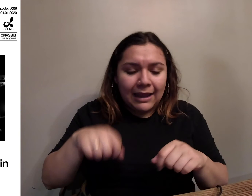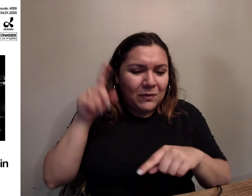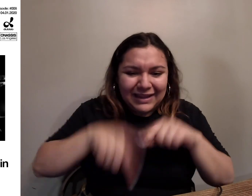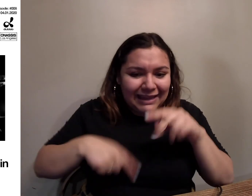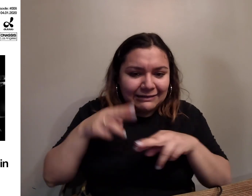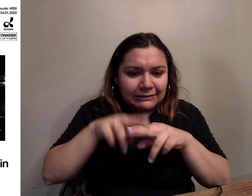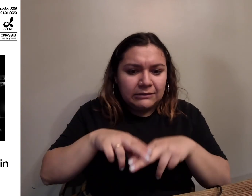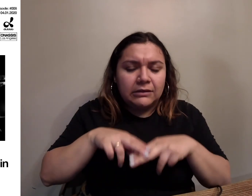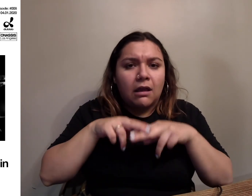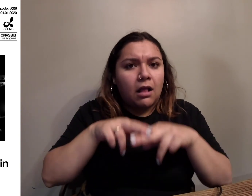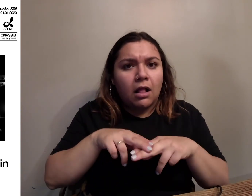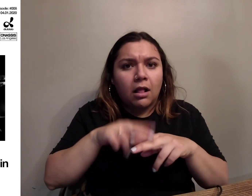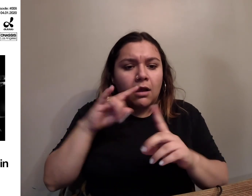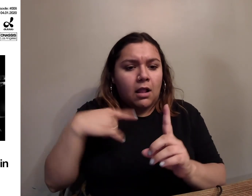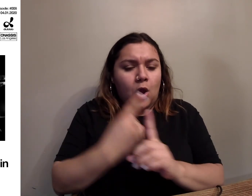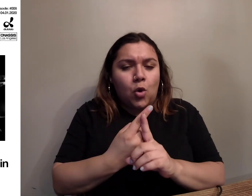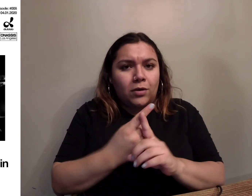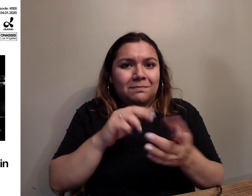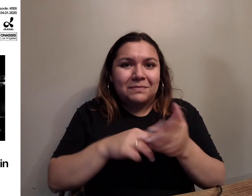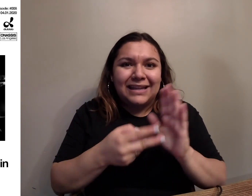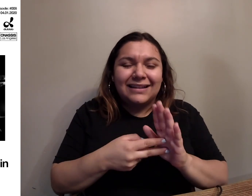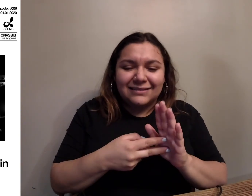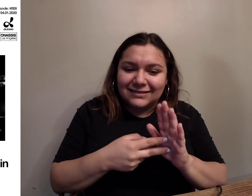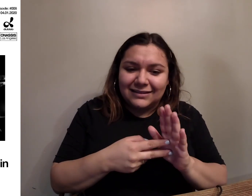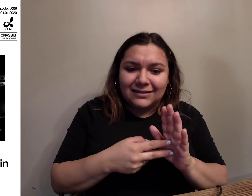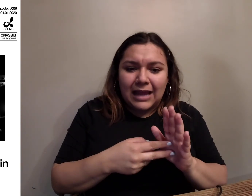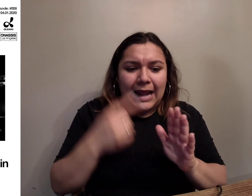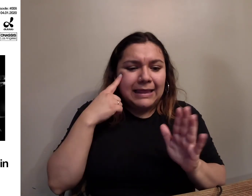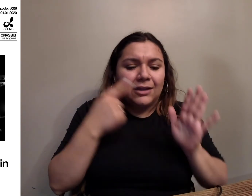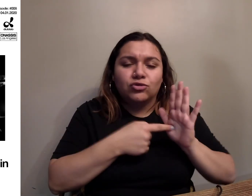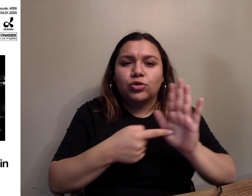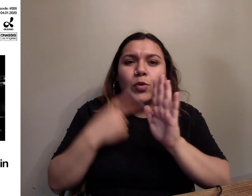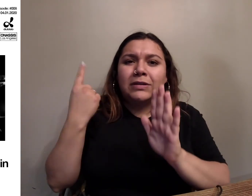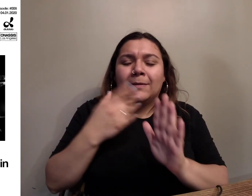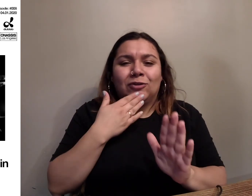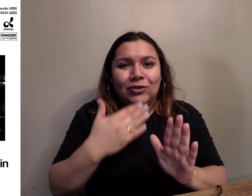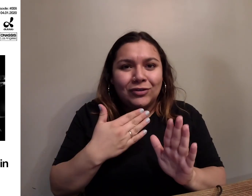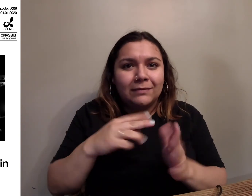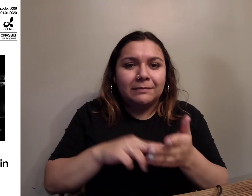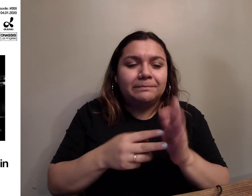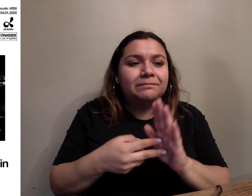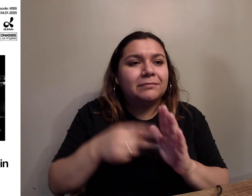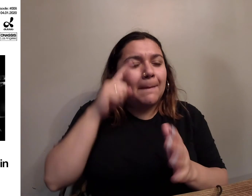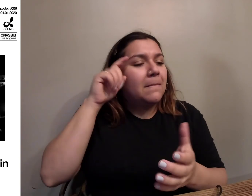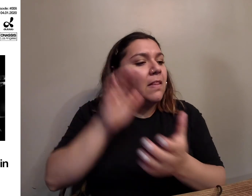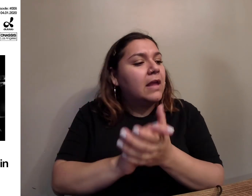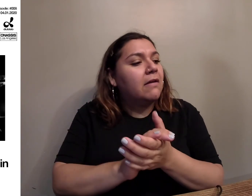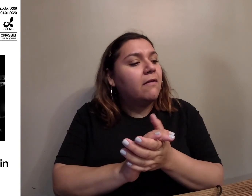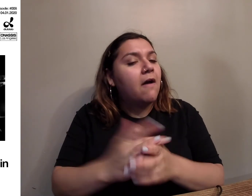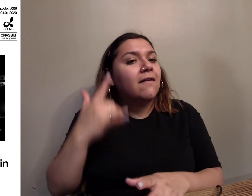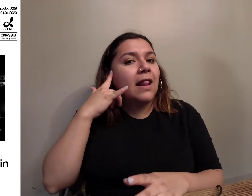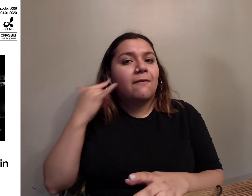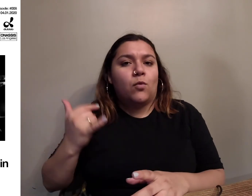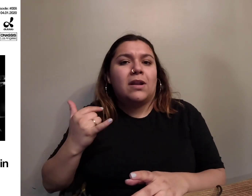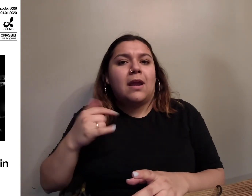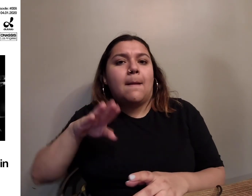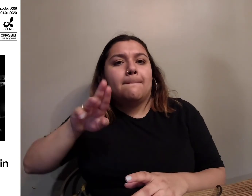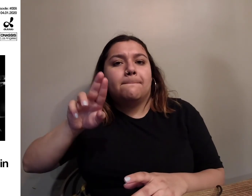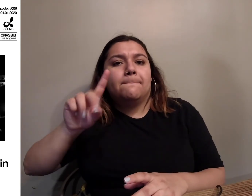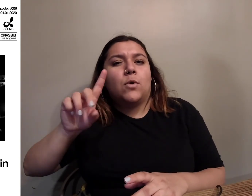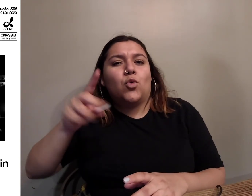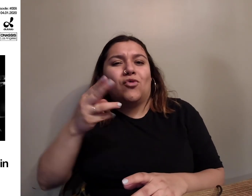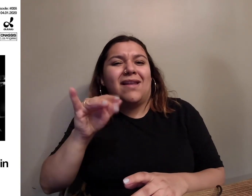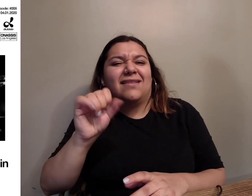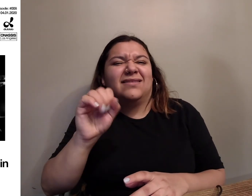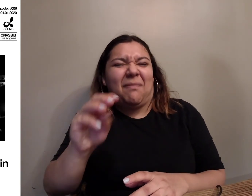still, also reveals something I think good about us. There's quite an ideology of Californian Buddhism. This idea